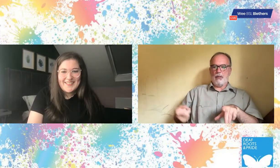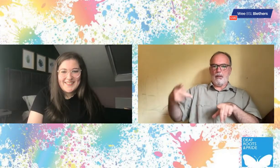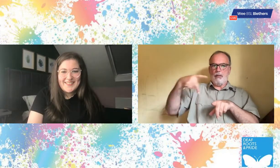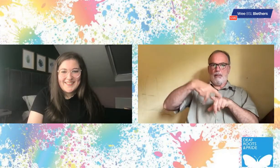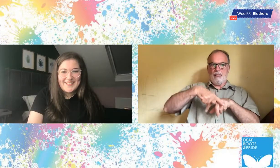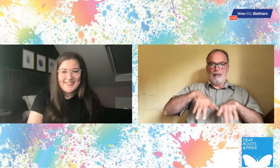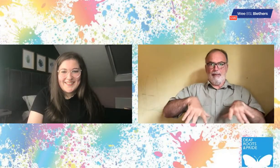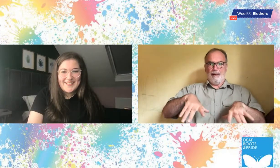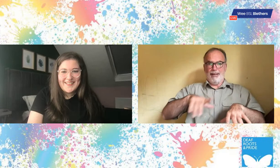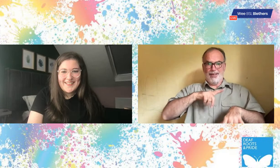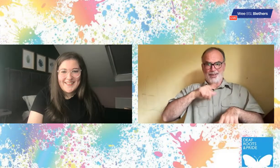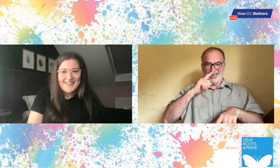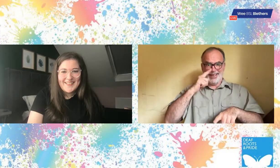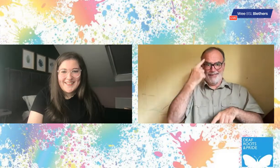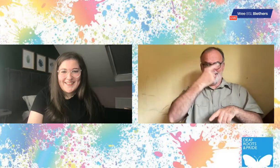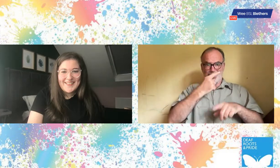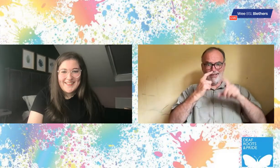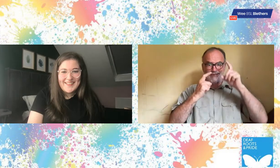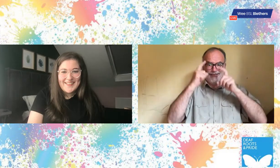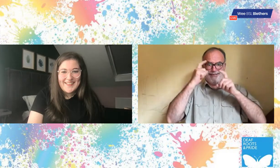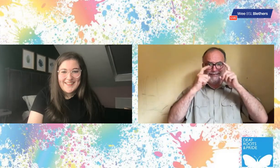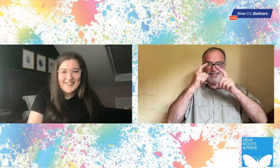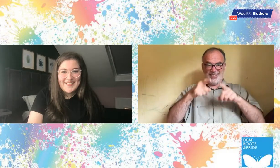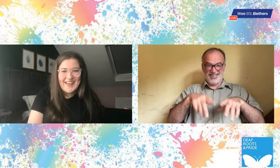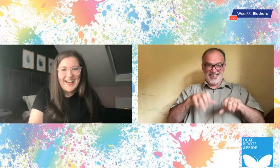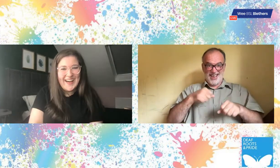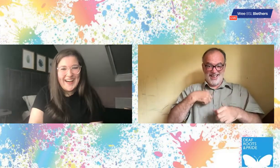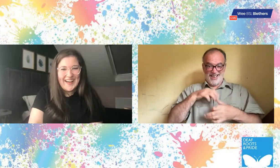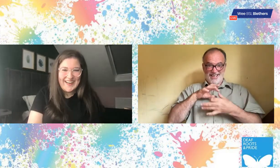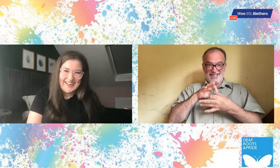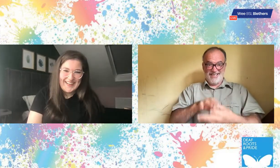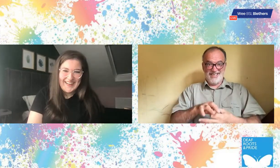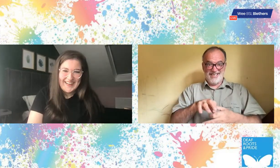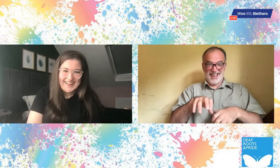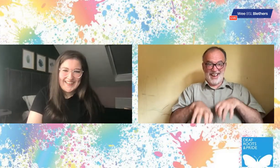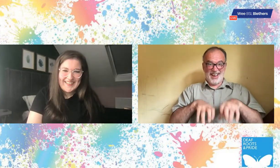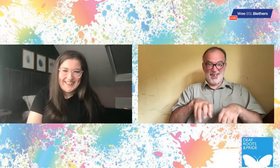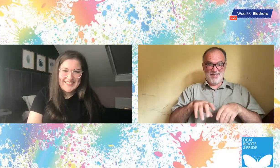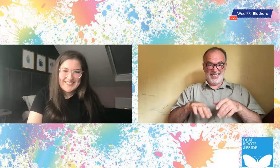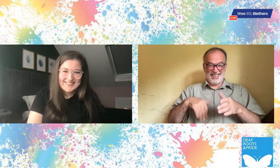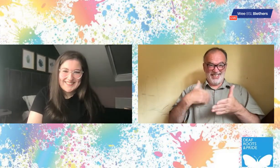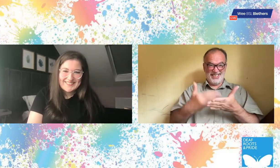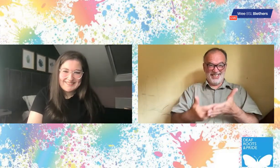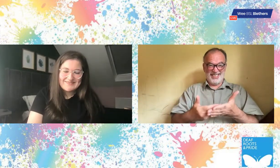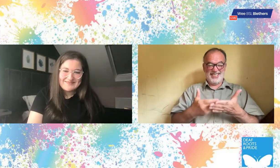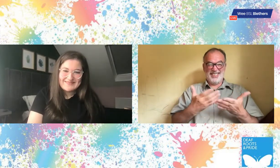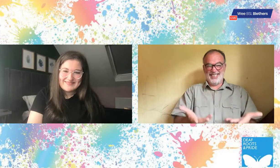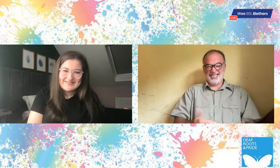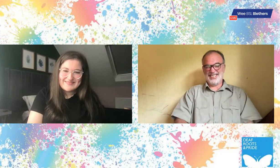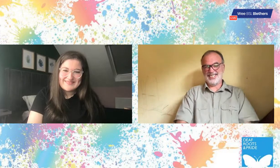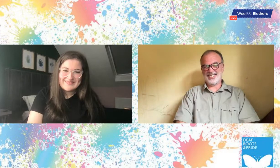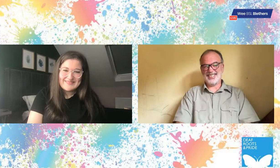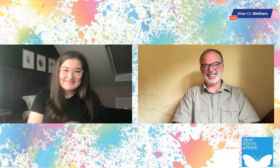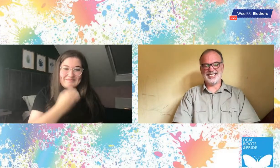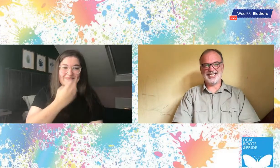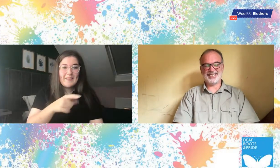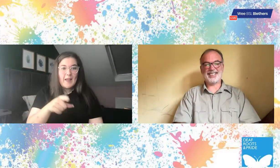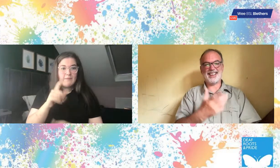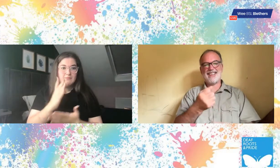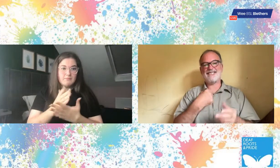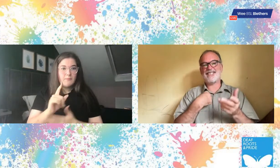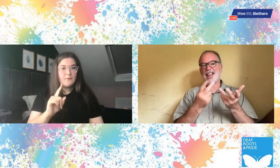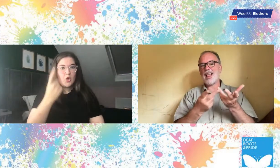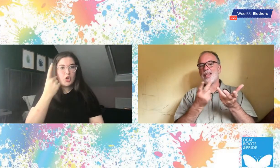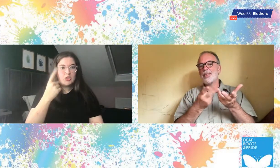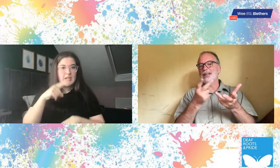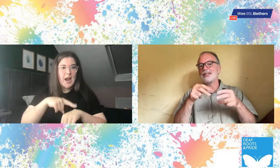were taking me round, and I got on the donkey. I mean, you can see from my face there, I'm a bit nervous. Wasn't sure about it,